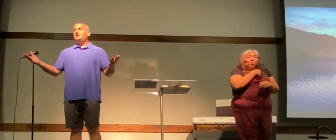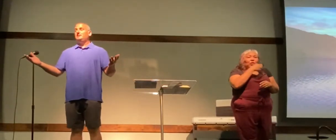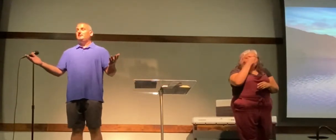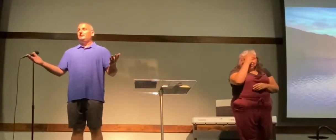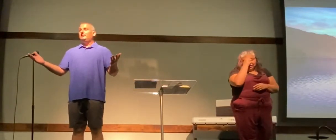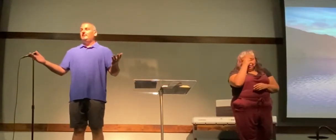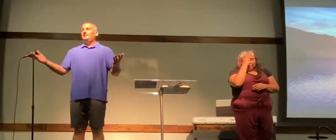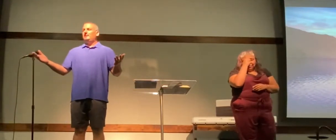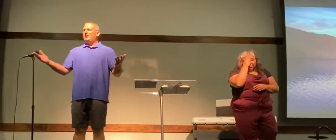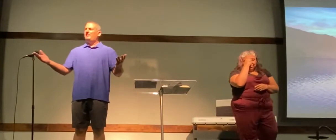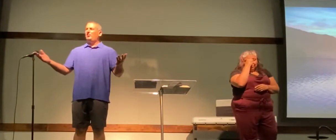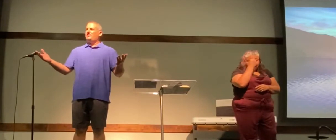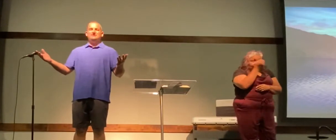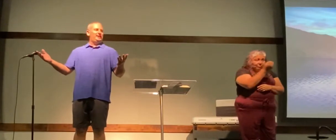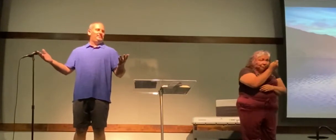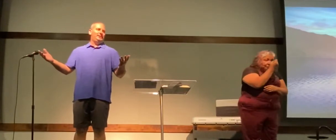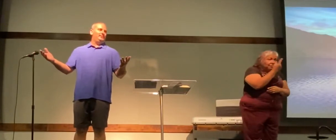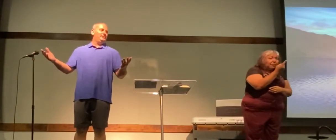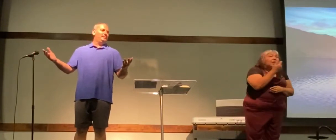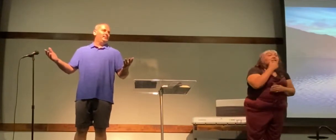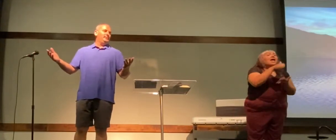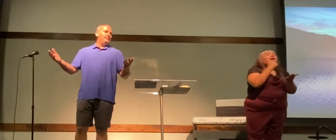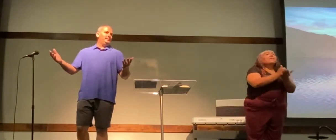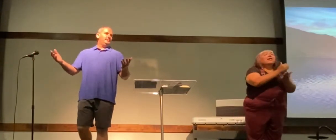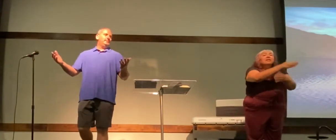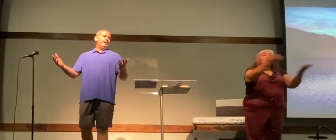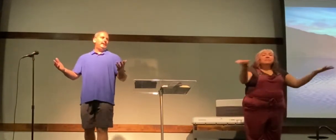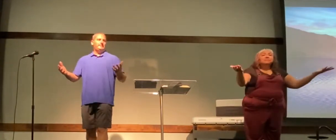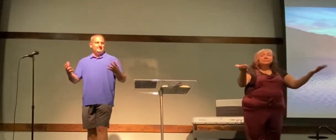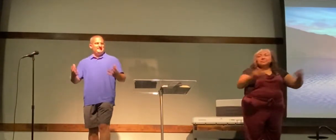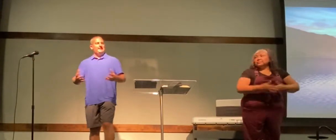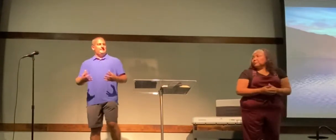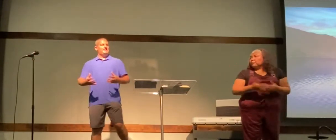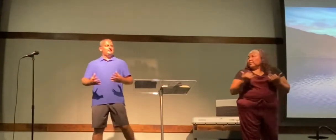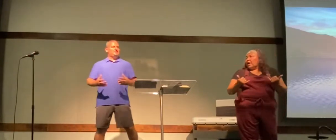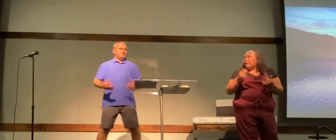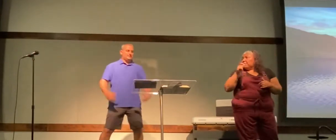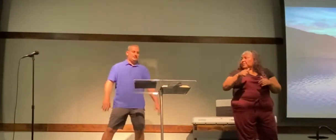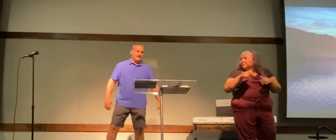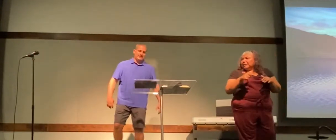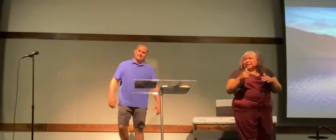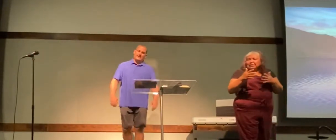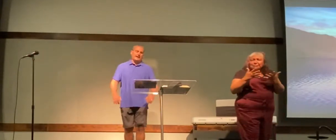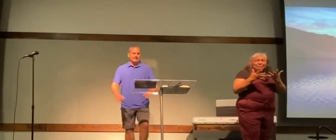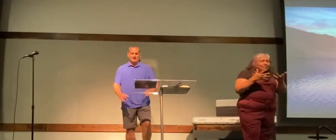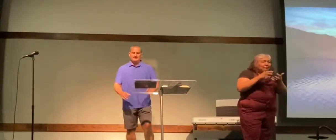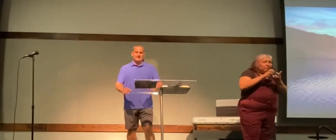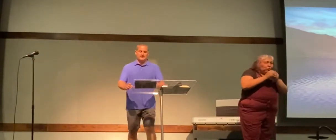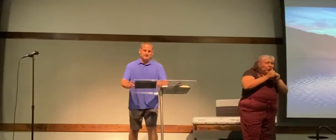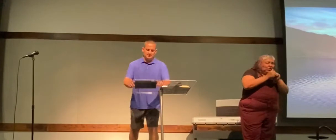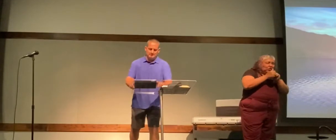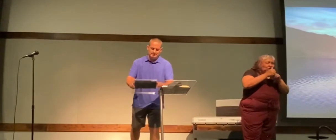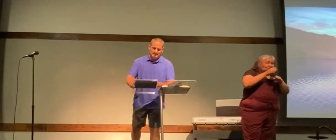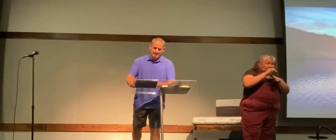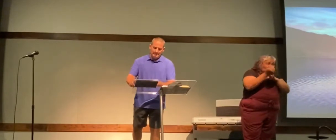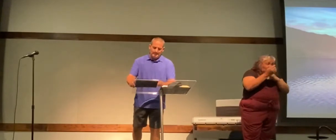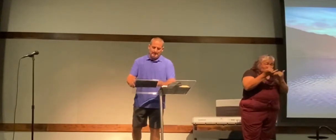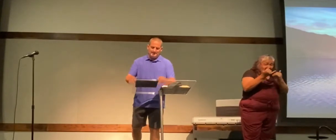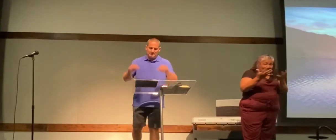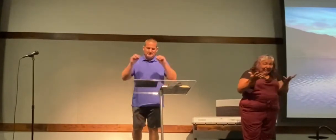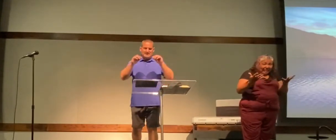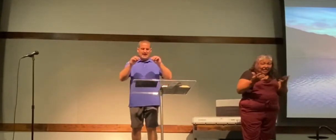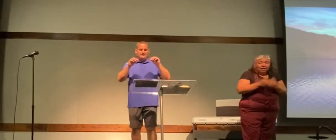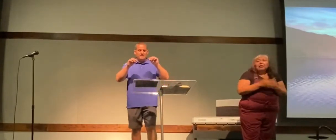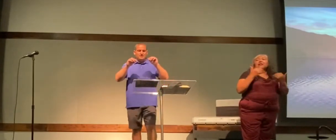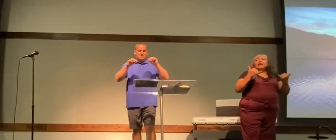church? Come on, if you're with me, say amen. Right? I must be stepping on some toes today. That's all right. I love stepping on toes. Right,